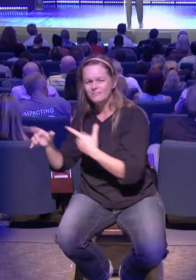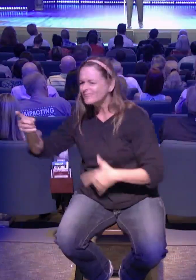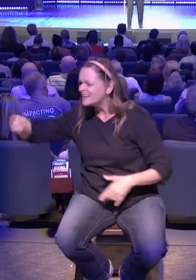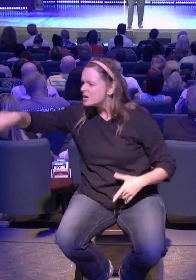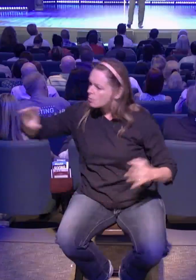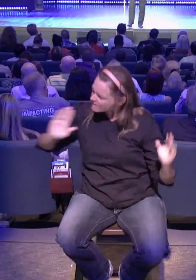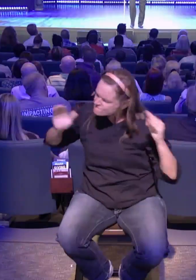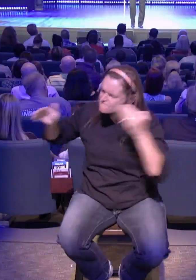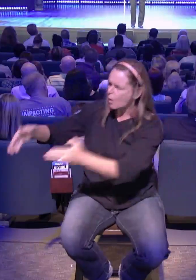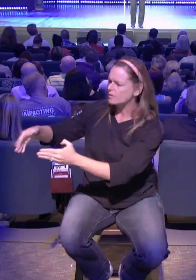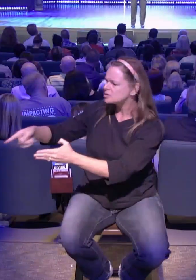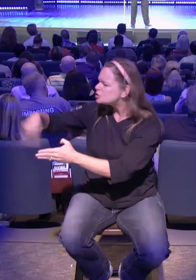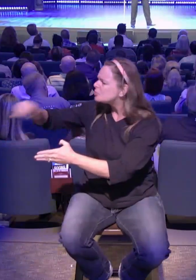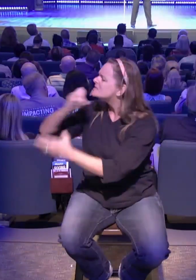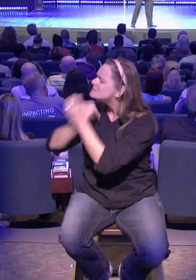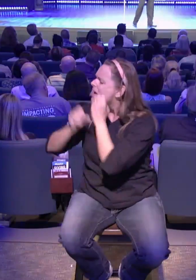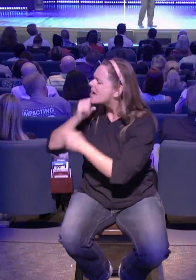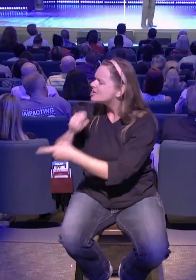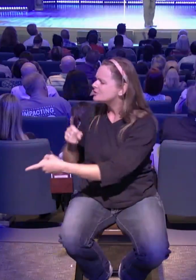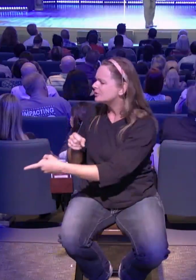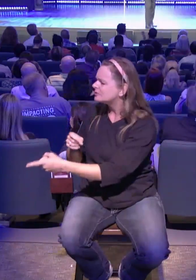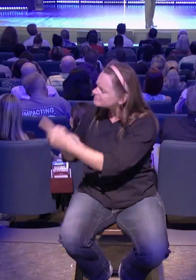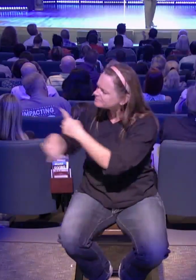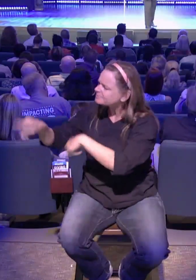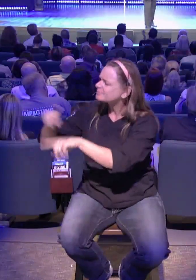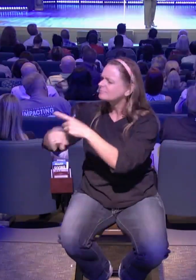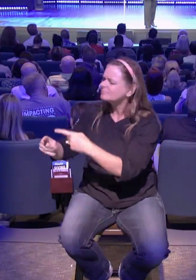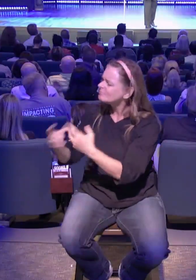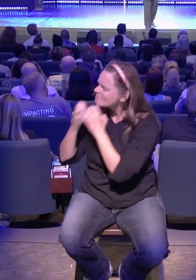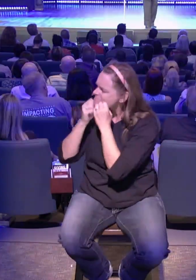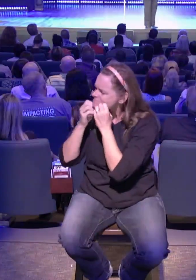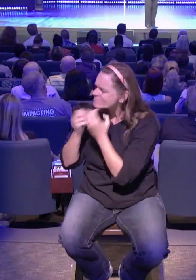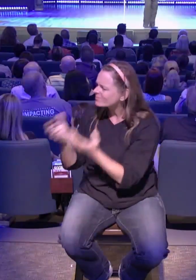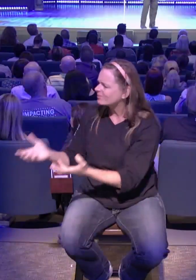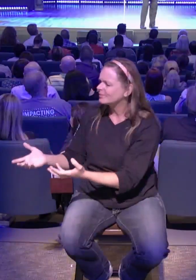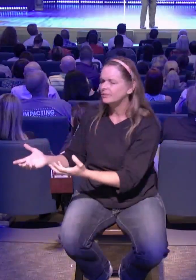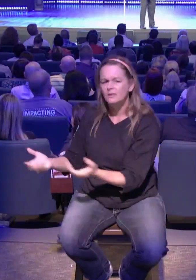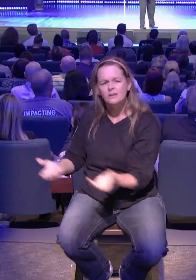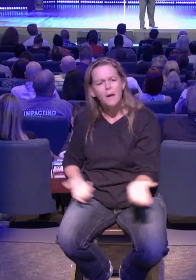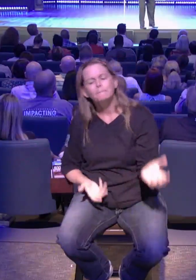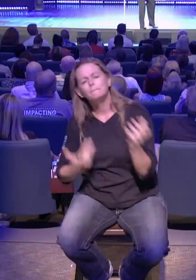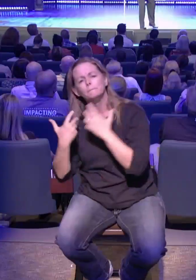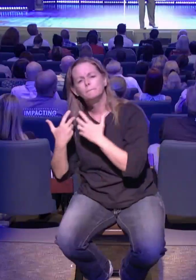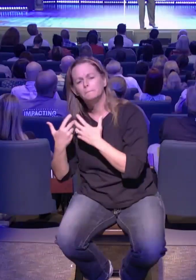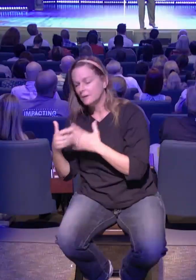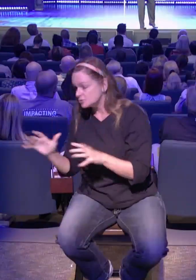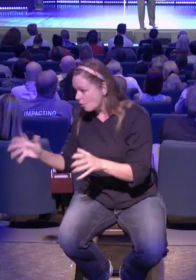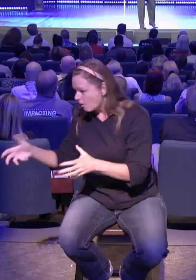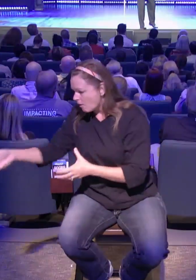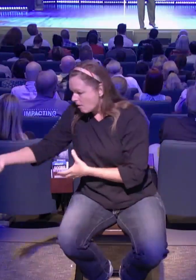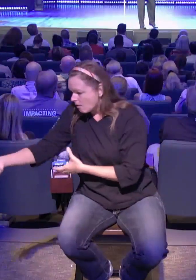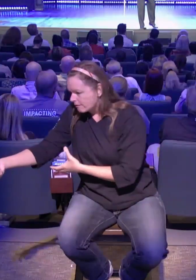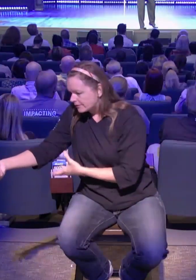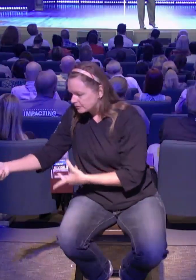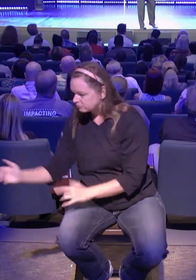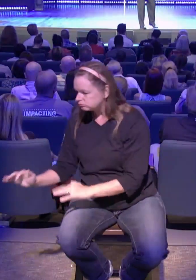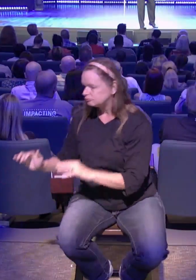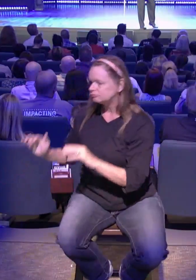you this week. And we're extending our hand to you this week. They're lifting up that whole region this